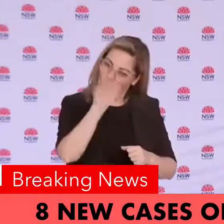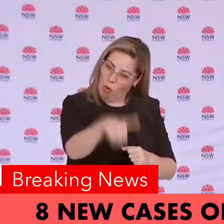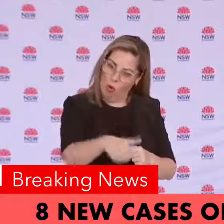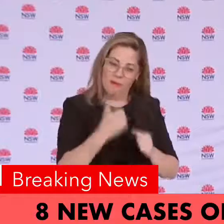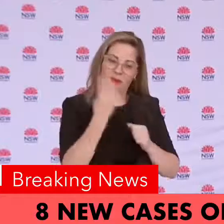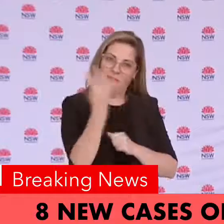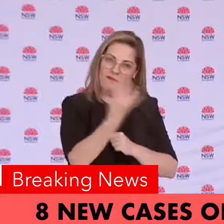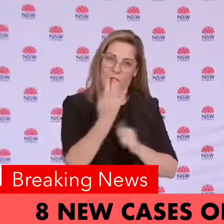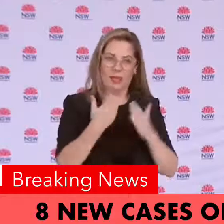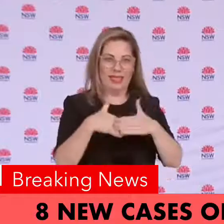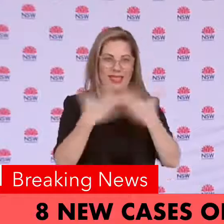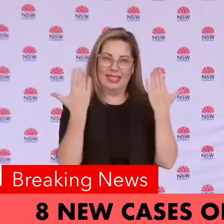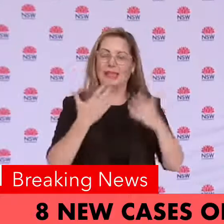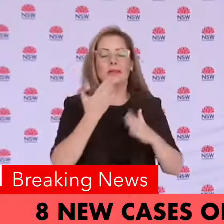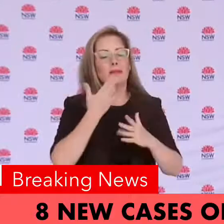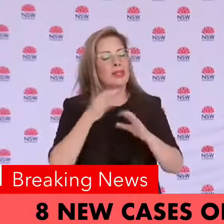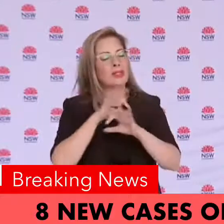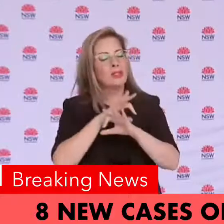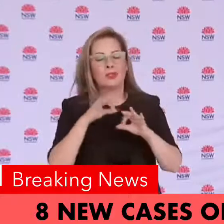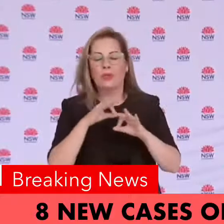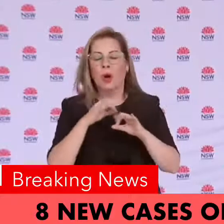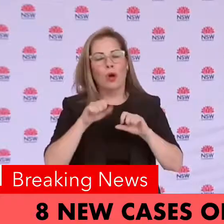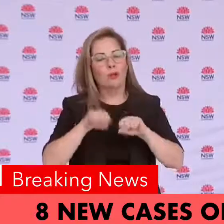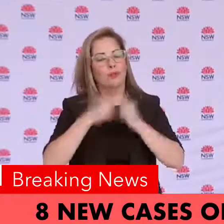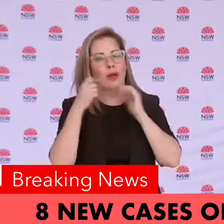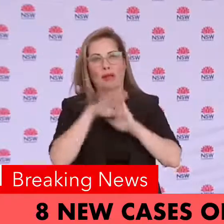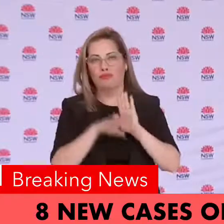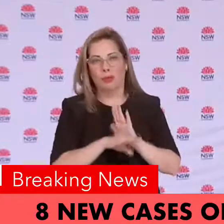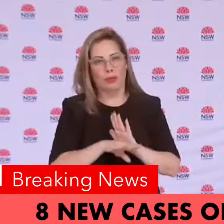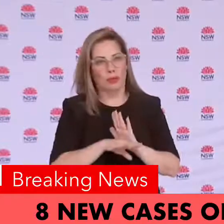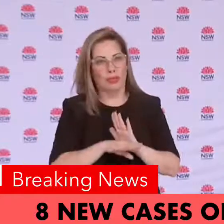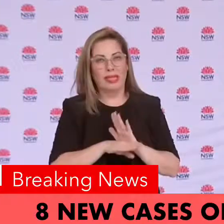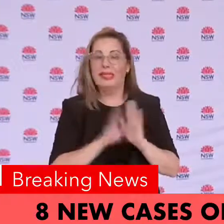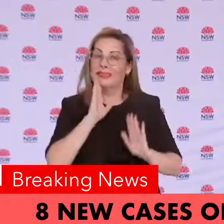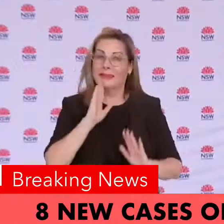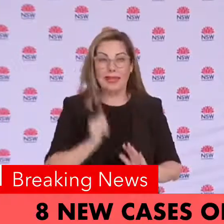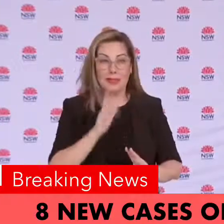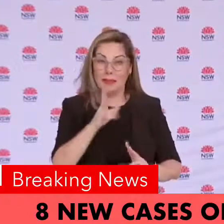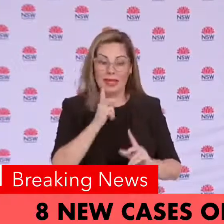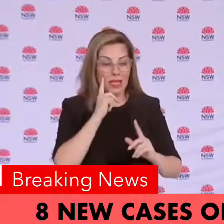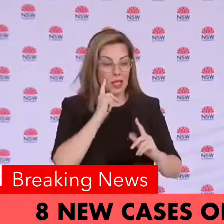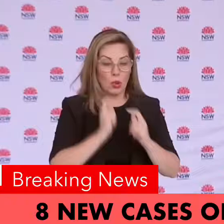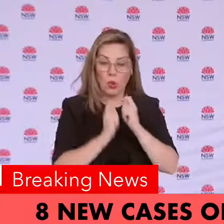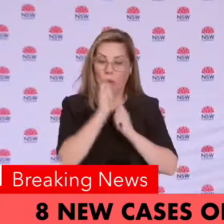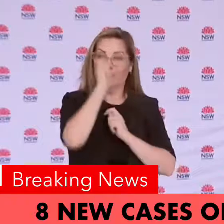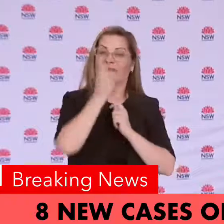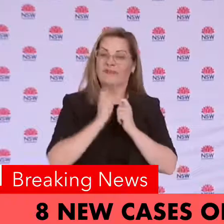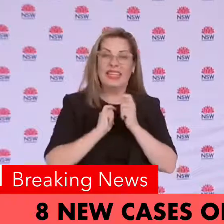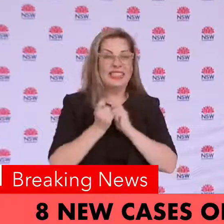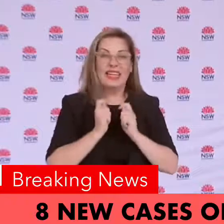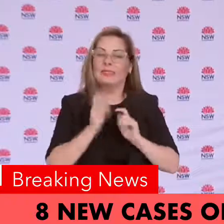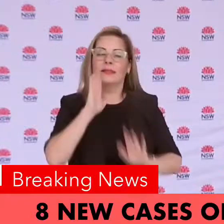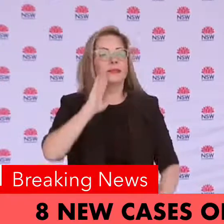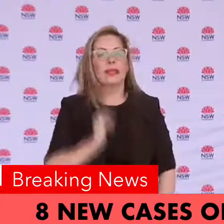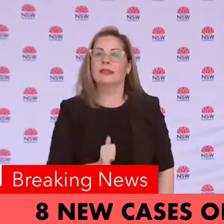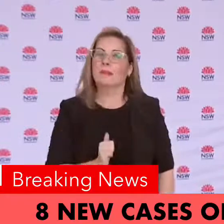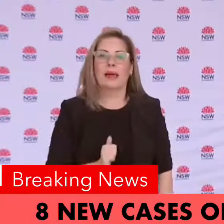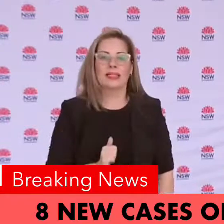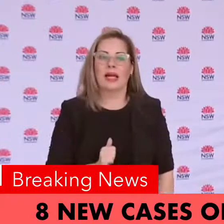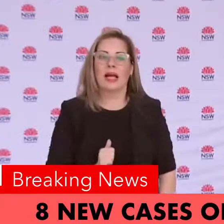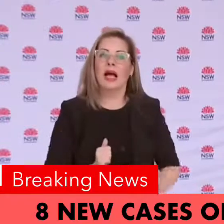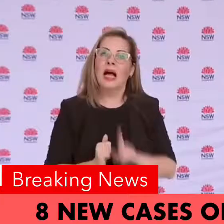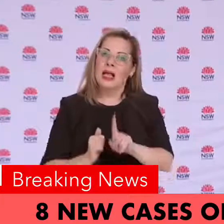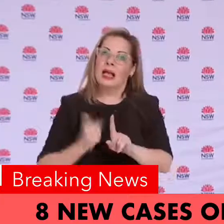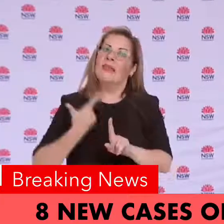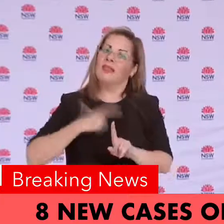14 days, no matter what your test result is, you have to stay home those 14 days. And that's why at the beginning of this press